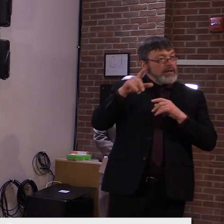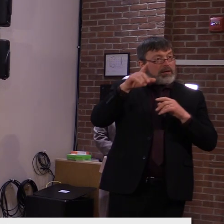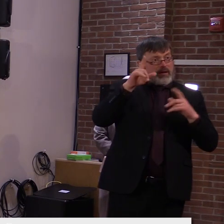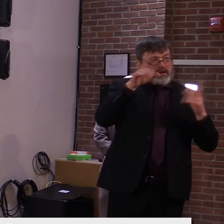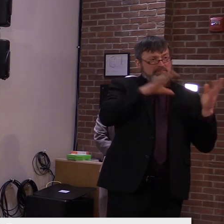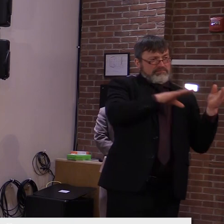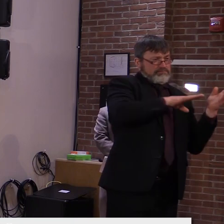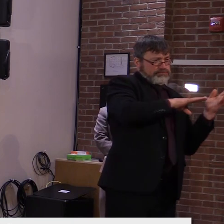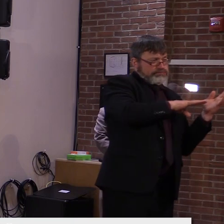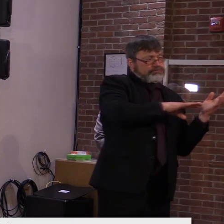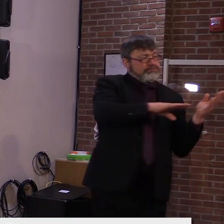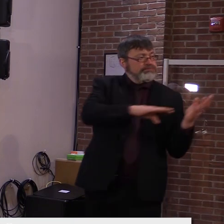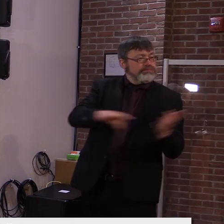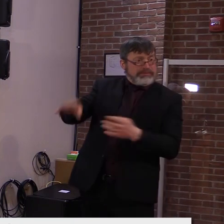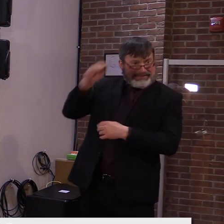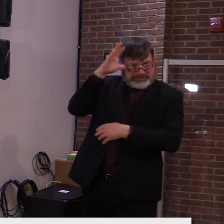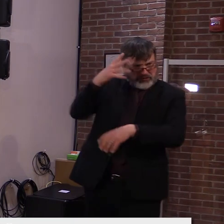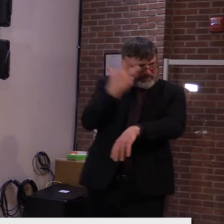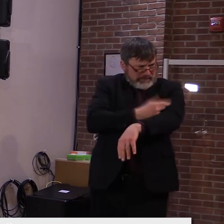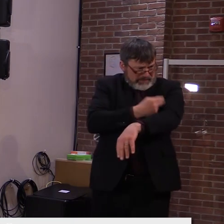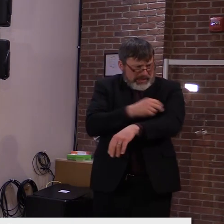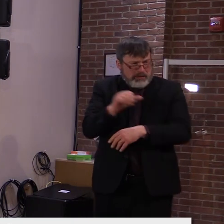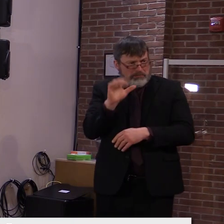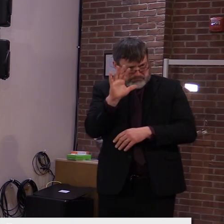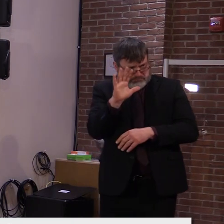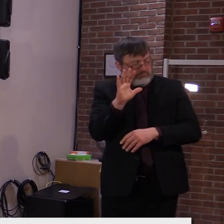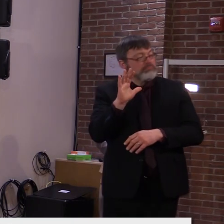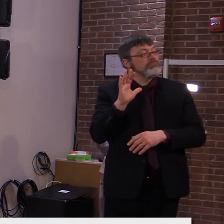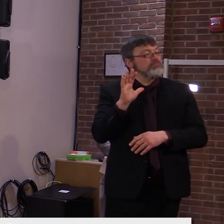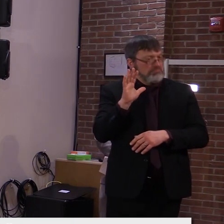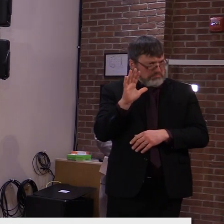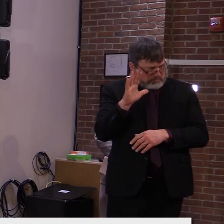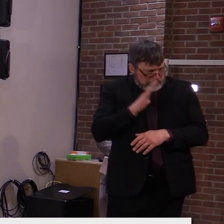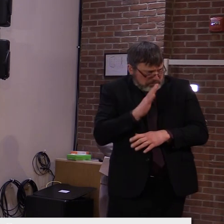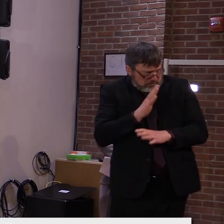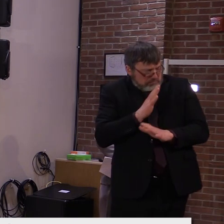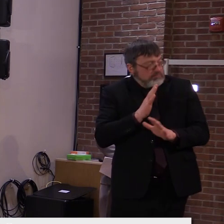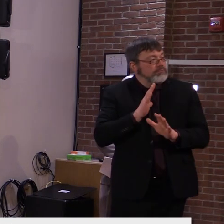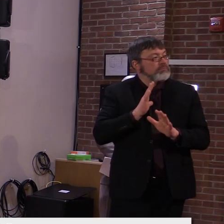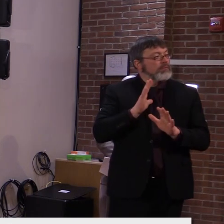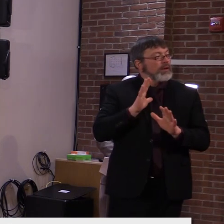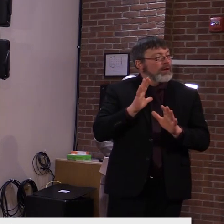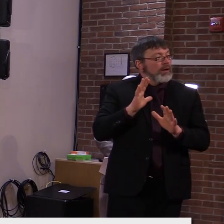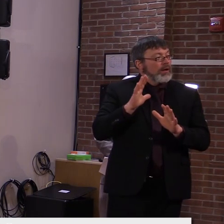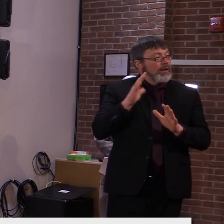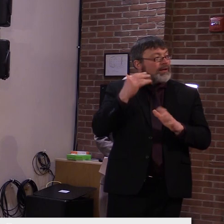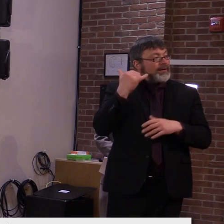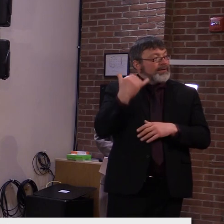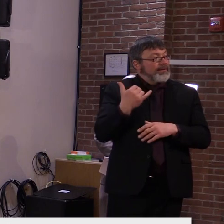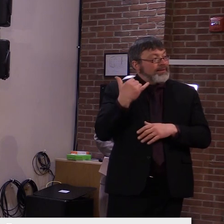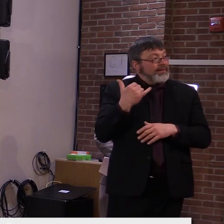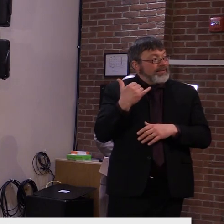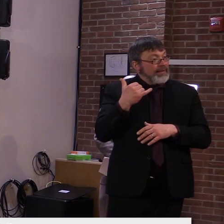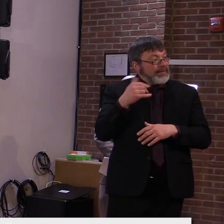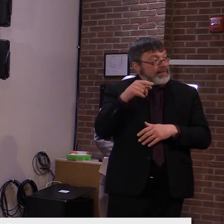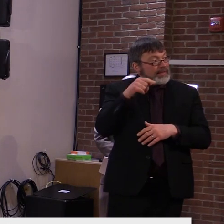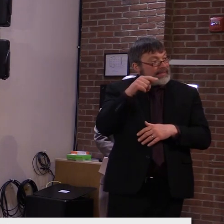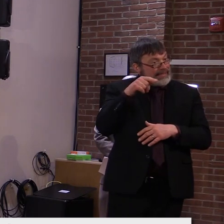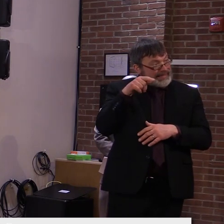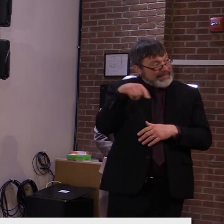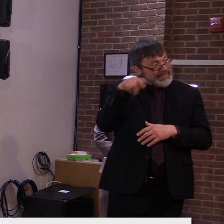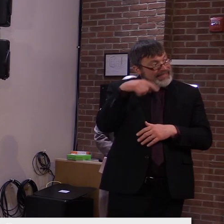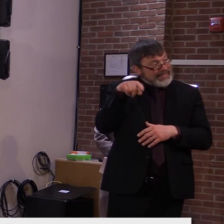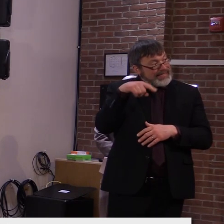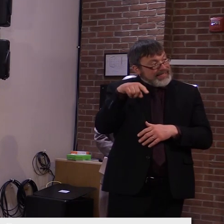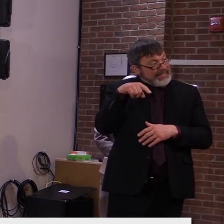on the same line as people who are high risk with health conditions who might be at risk of dying if they get the virus. So